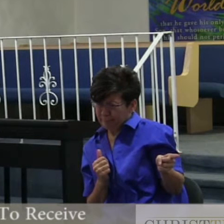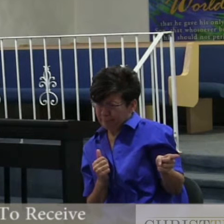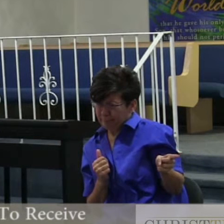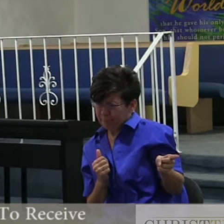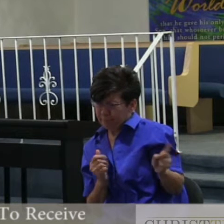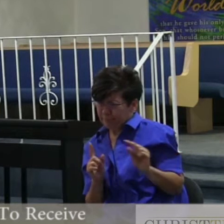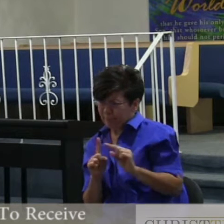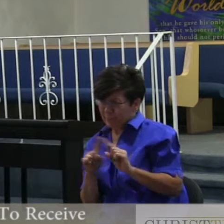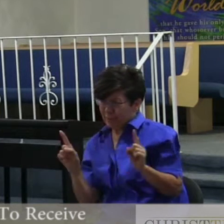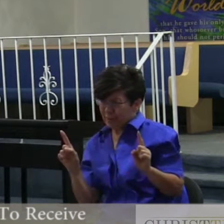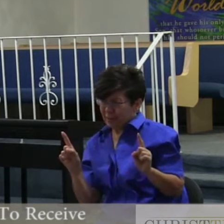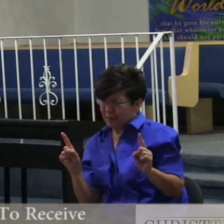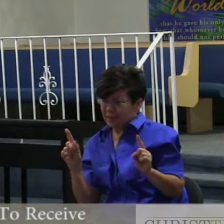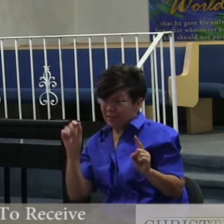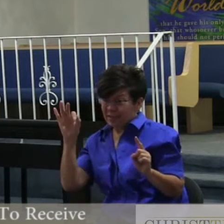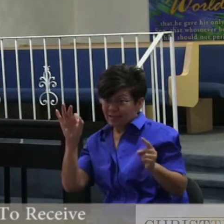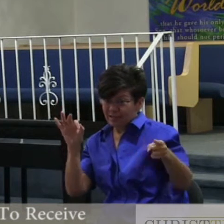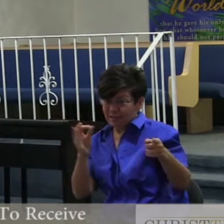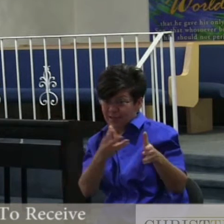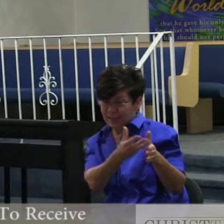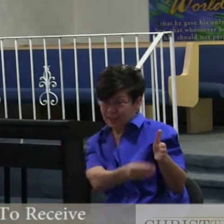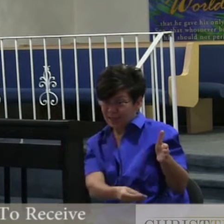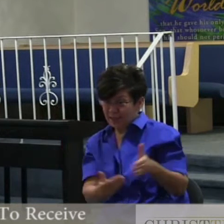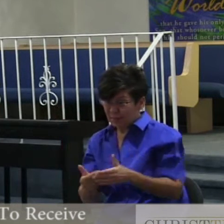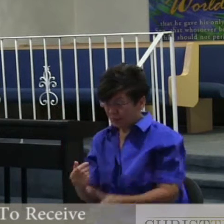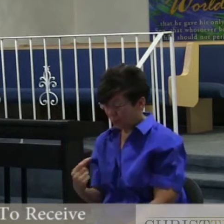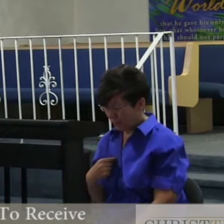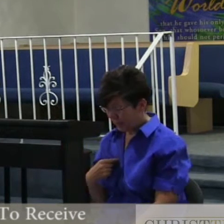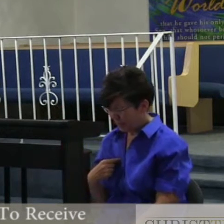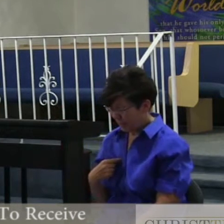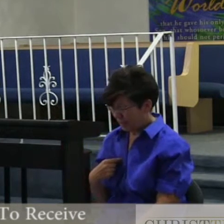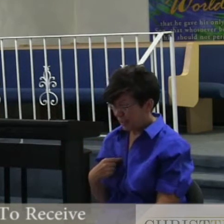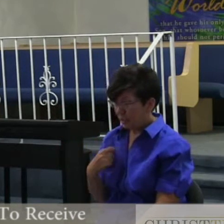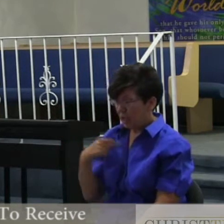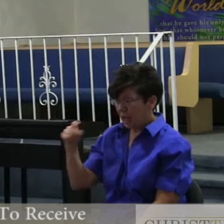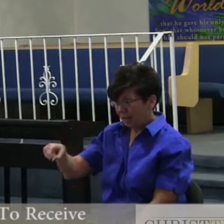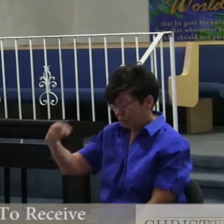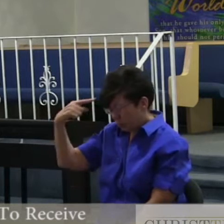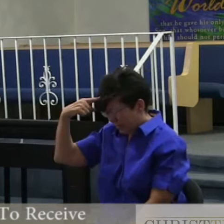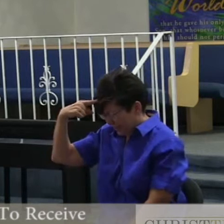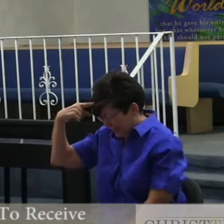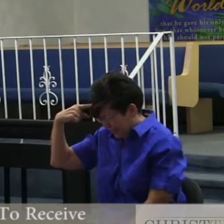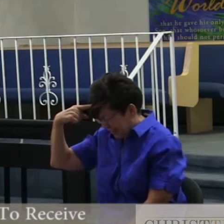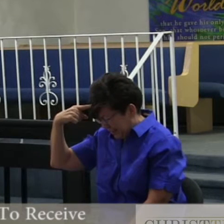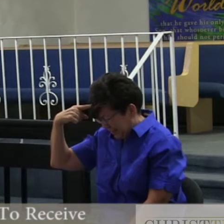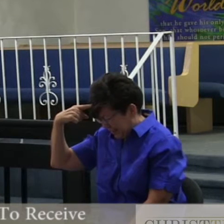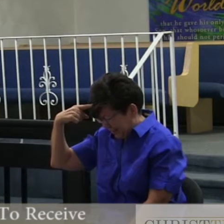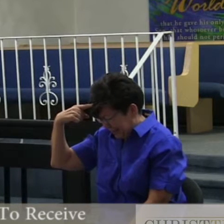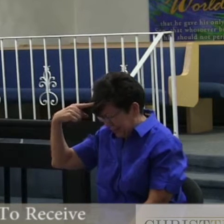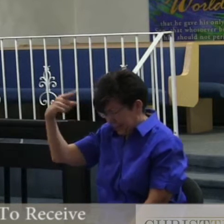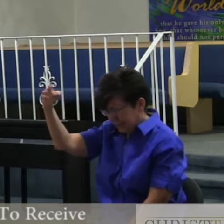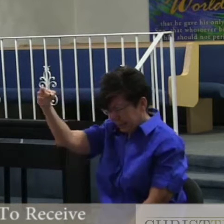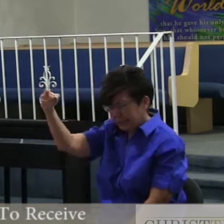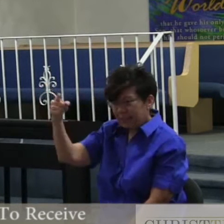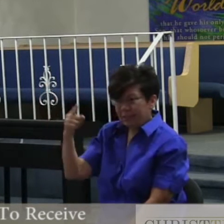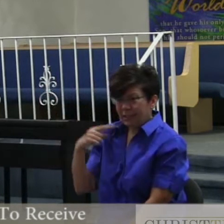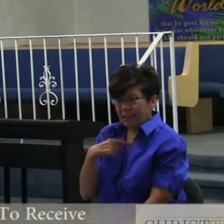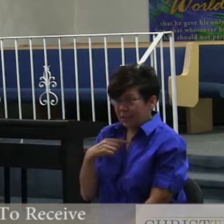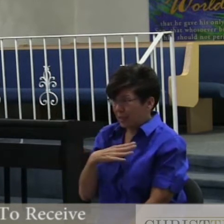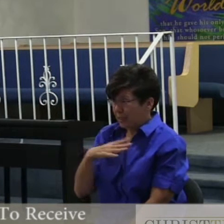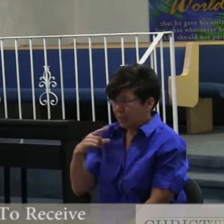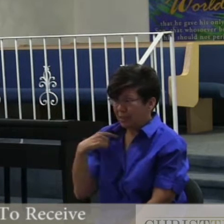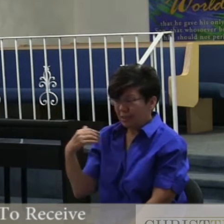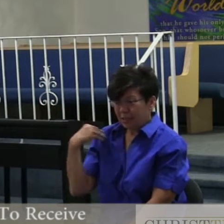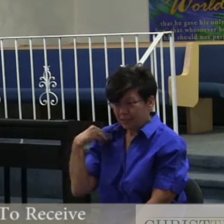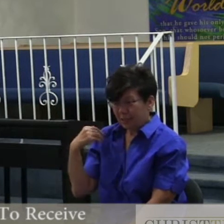But if God takes him before me, I have to think in my head, God not going to put anything on me that I